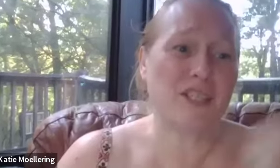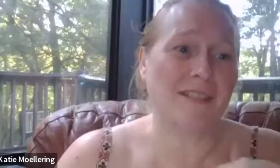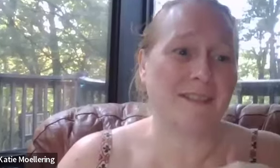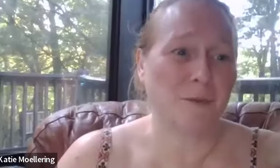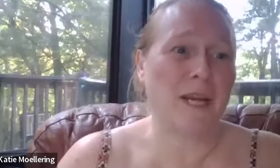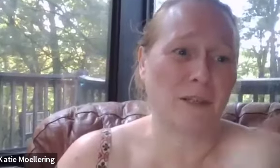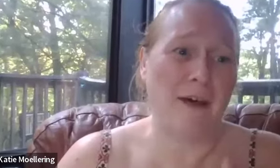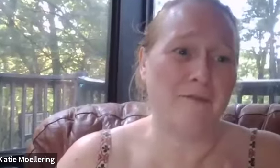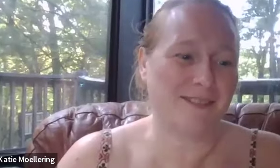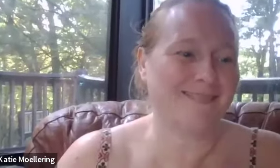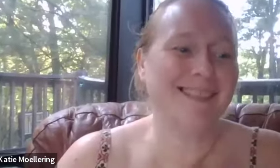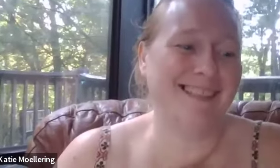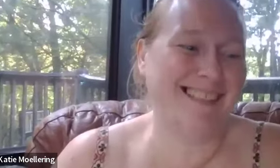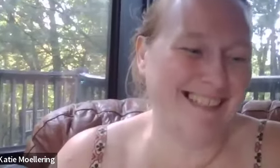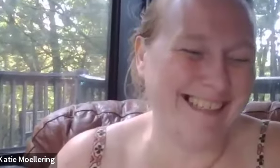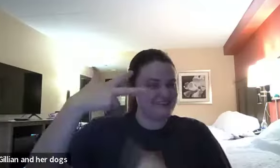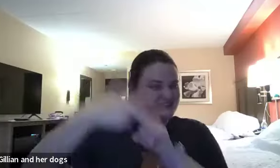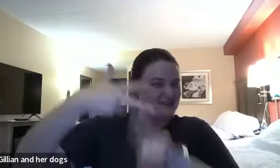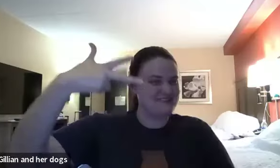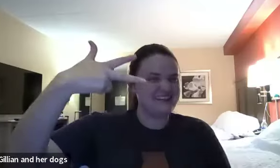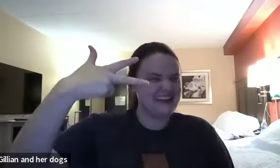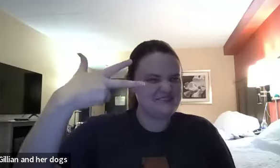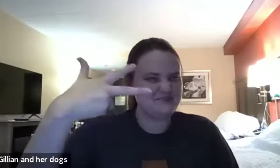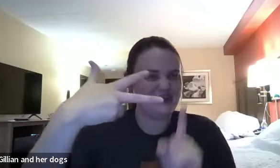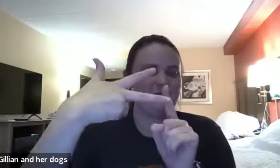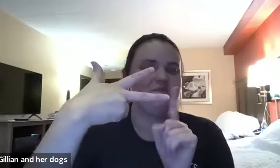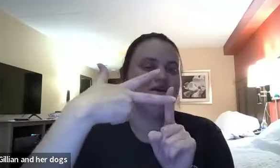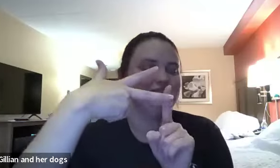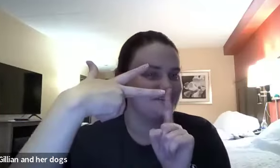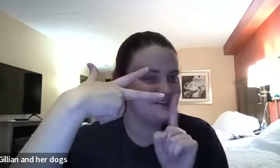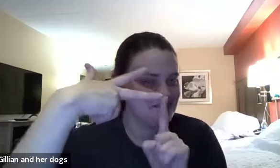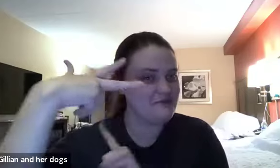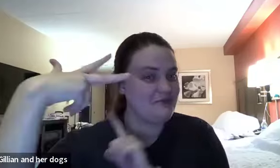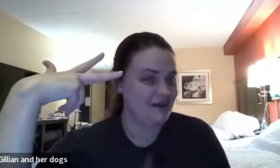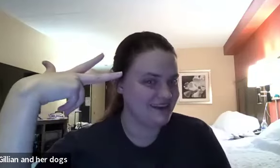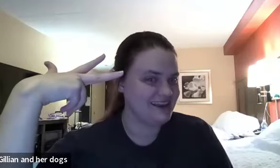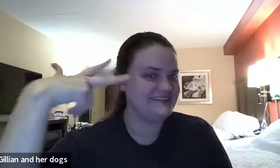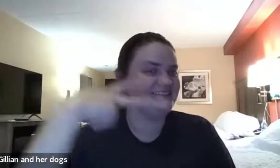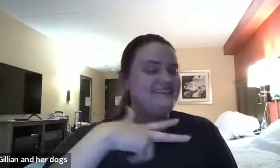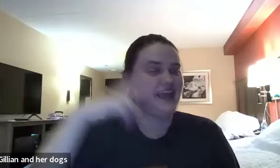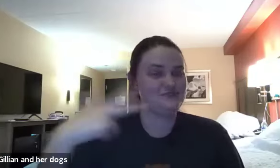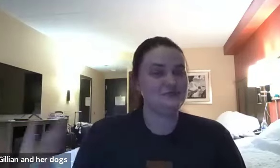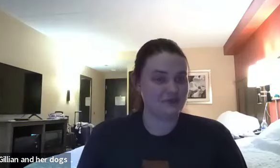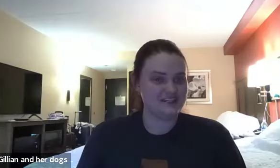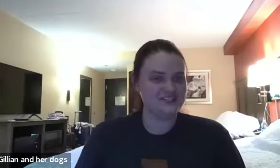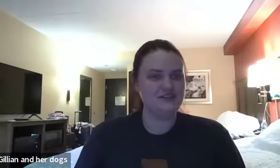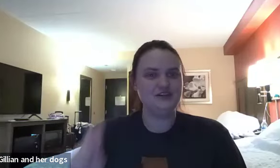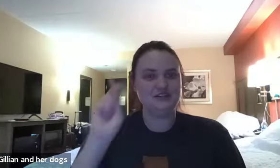direction, right or left. Okay, I was gonna. I was like, I knew I was forgetting one. So if you're talking about right, as in like the actual direction, you